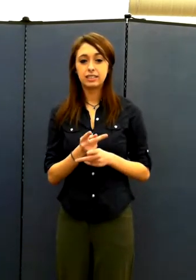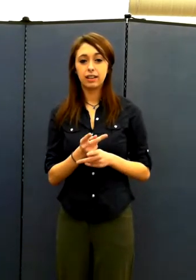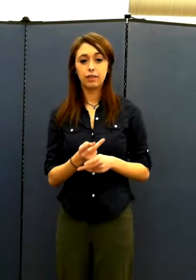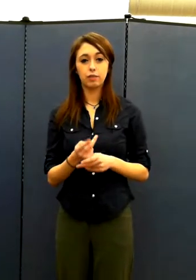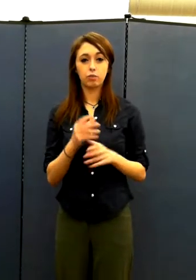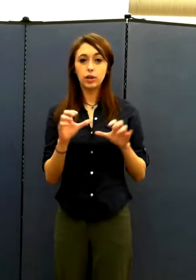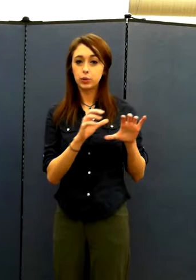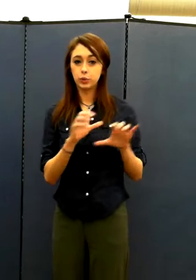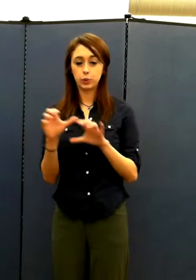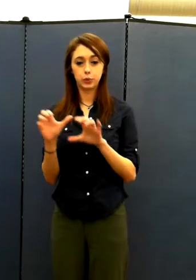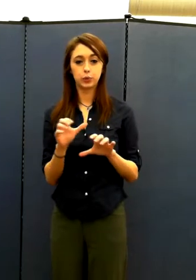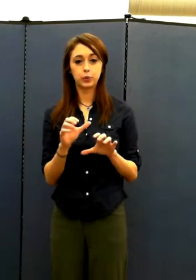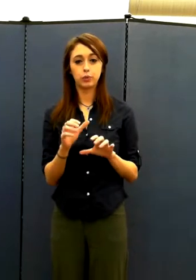as a provisional interpreter.